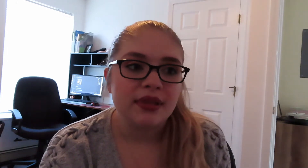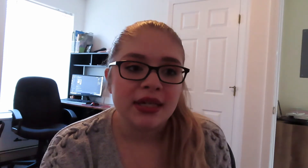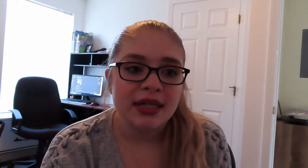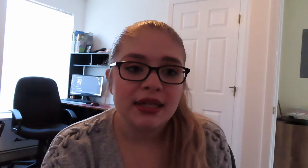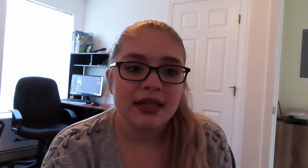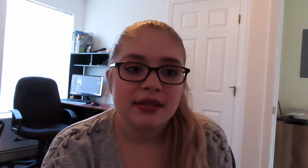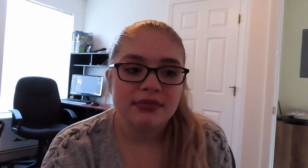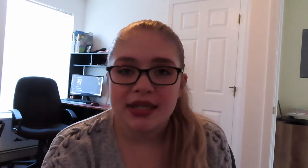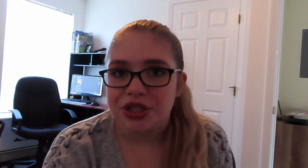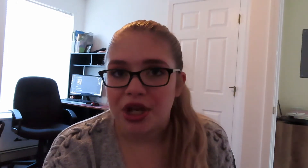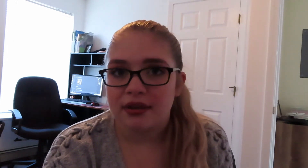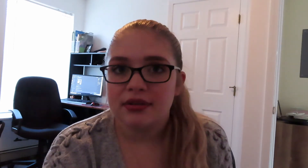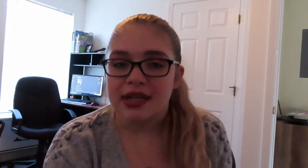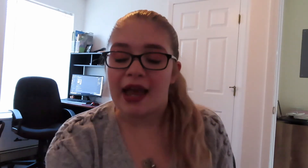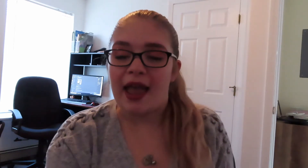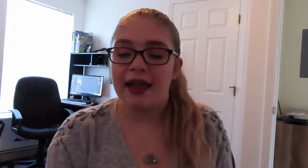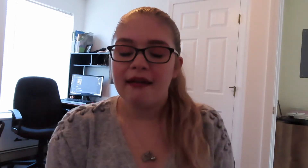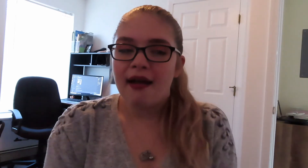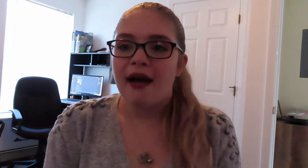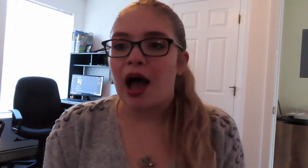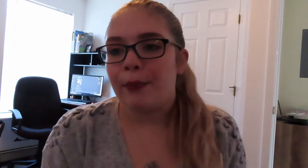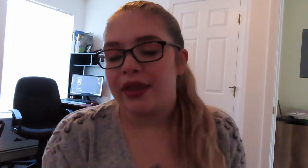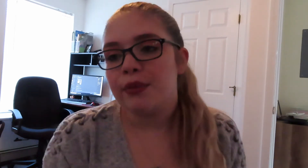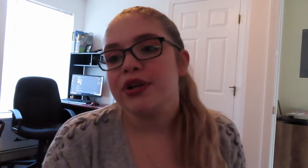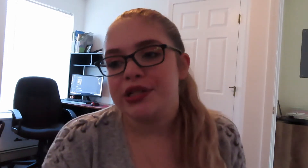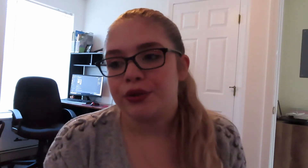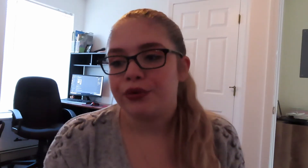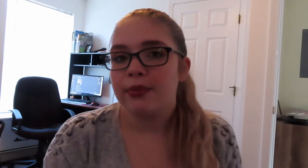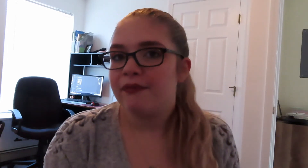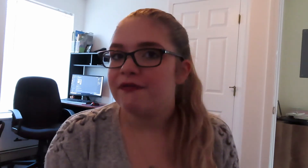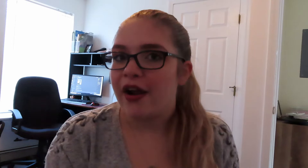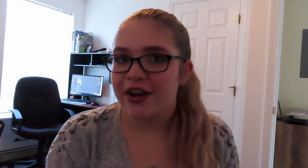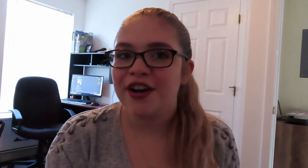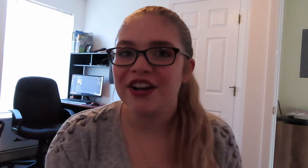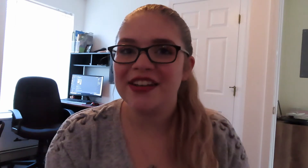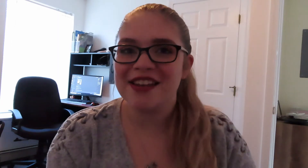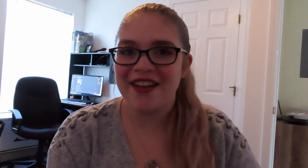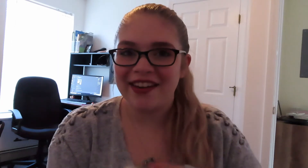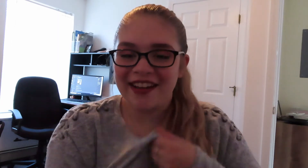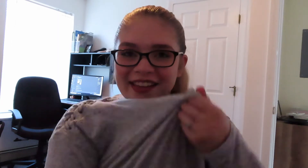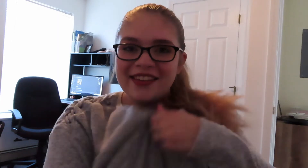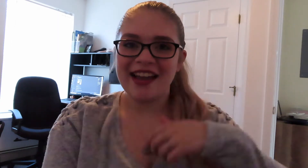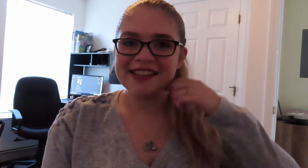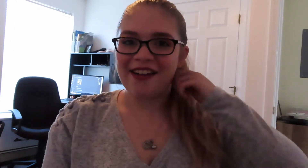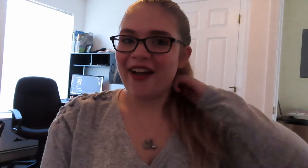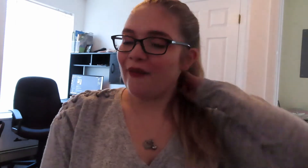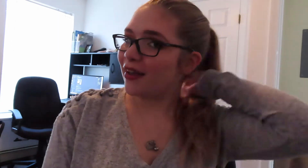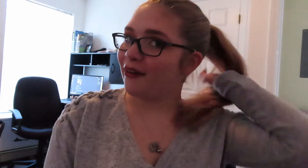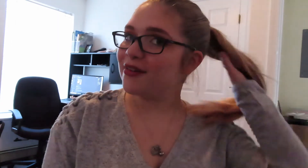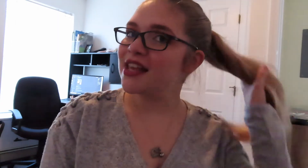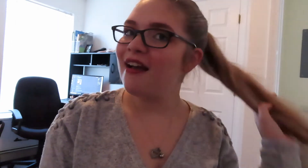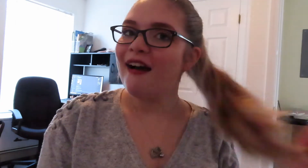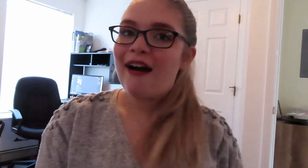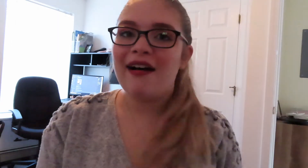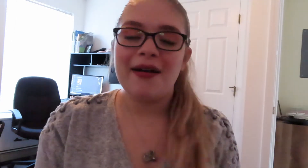lead teaching today um in the preschool room i'm very nervous about it i'll let you guys know how it goes um